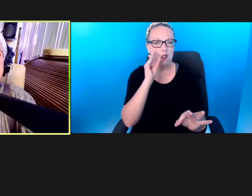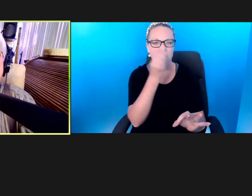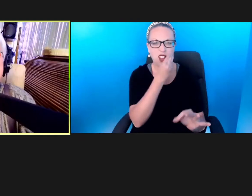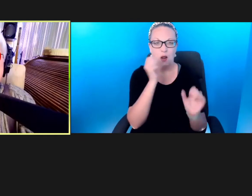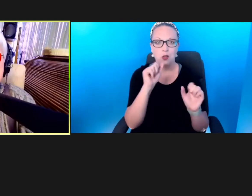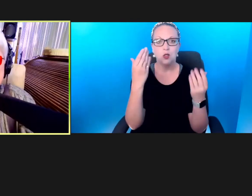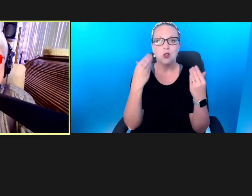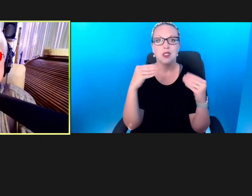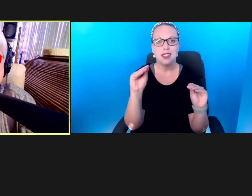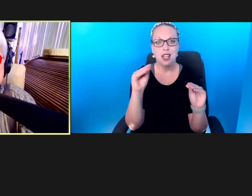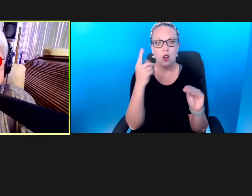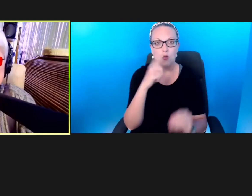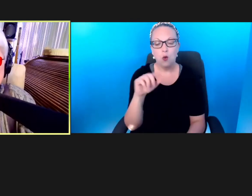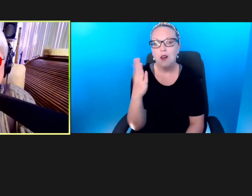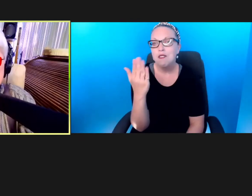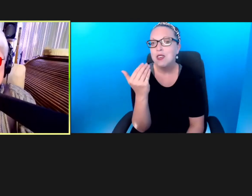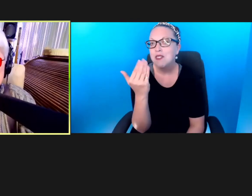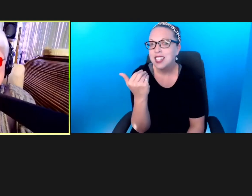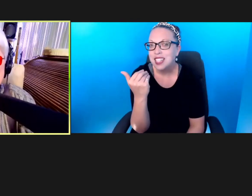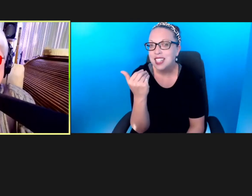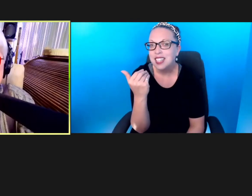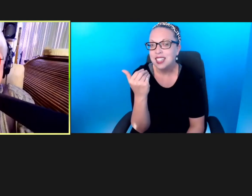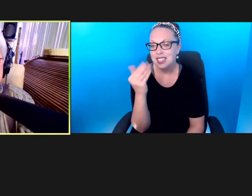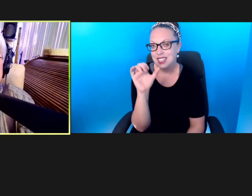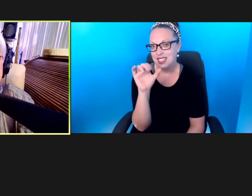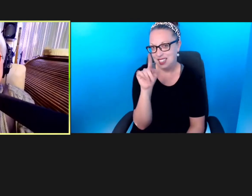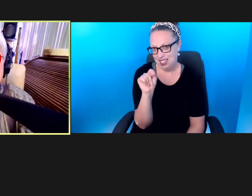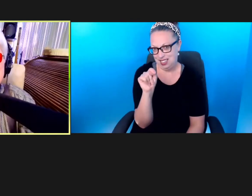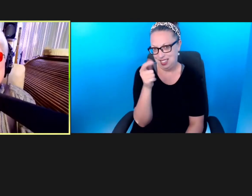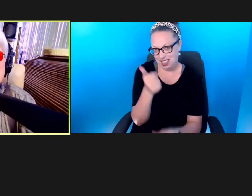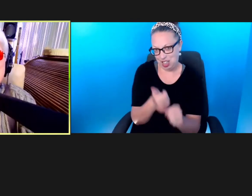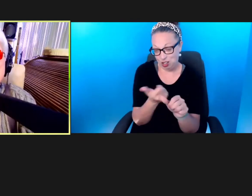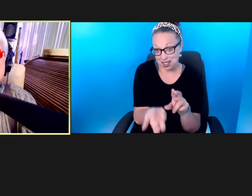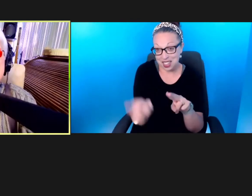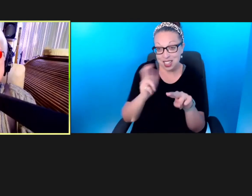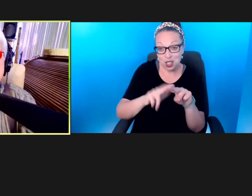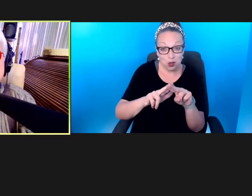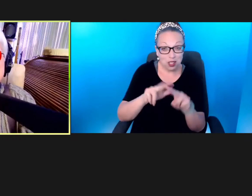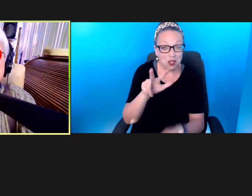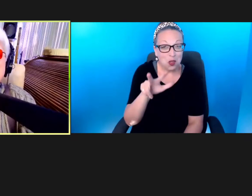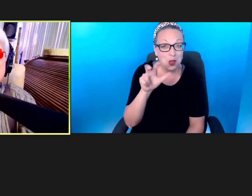for 15 cents each. So an increase of 300%,